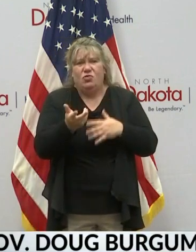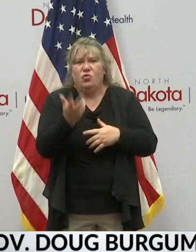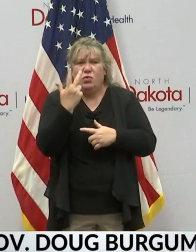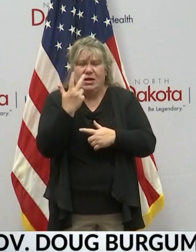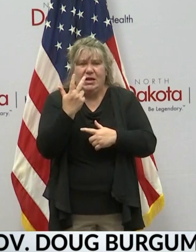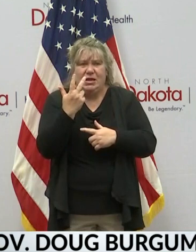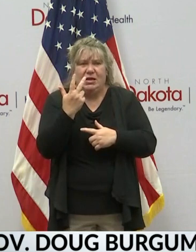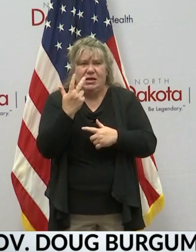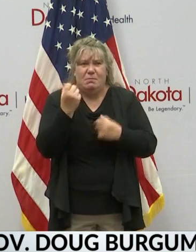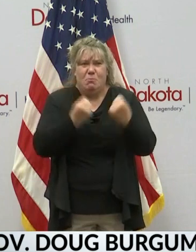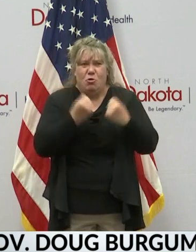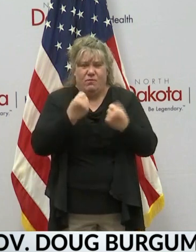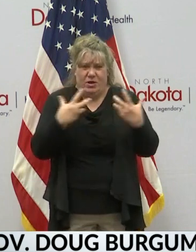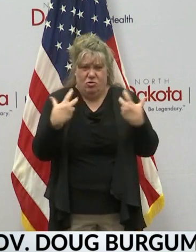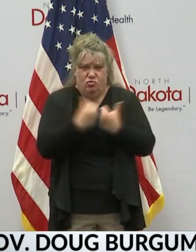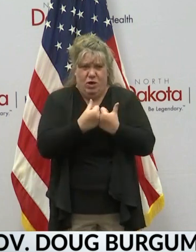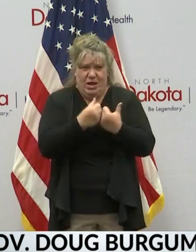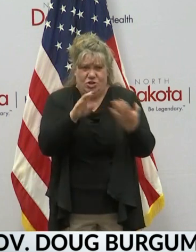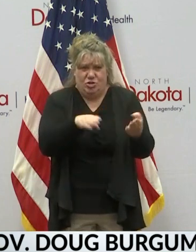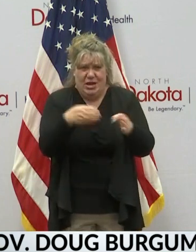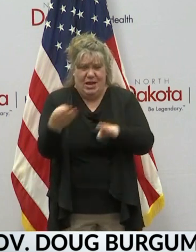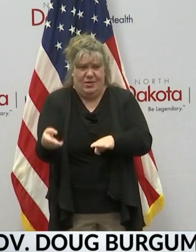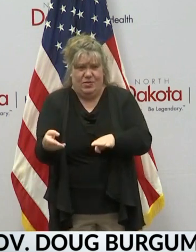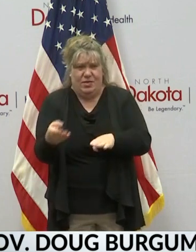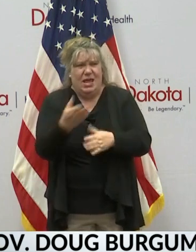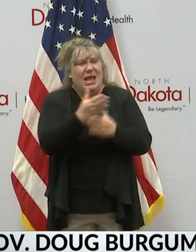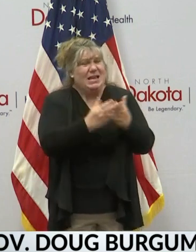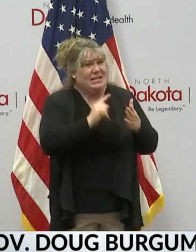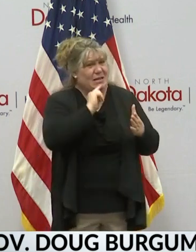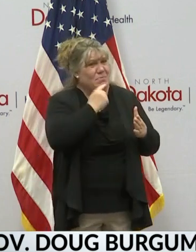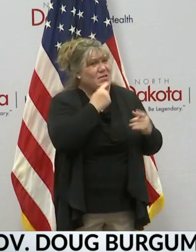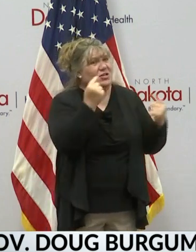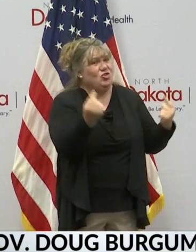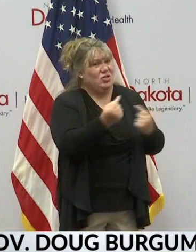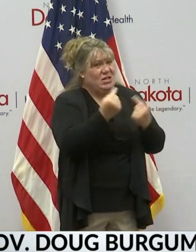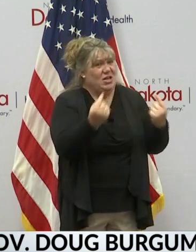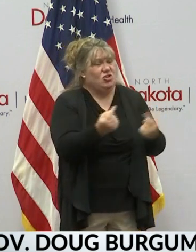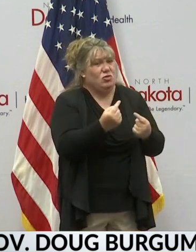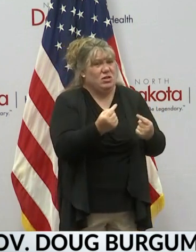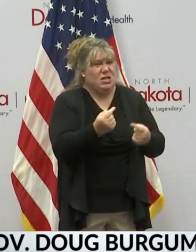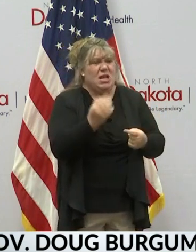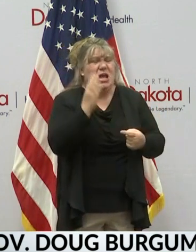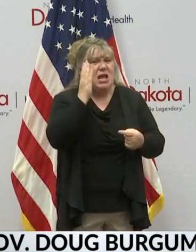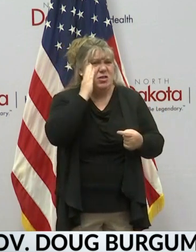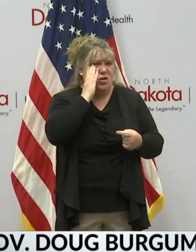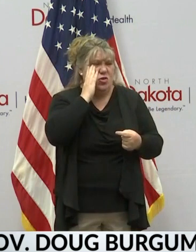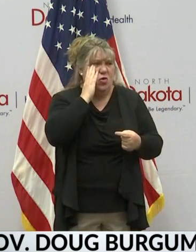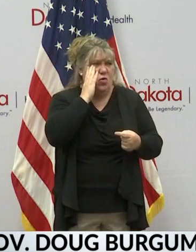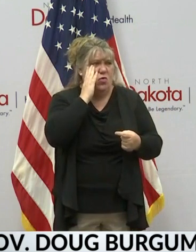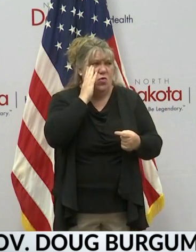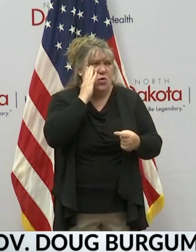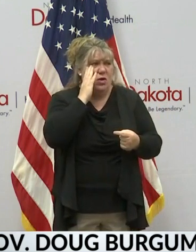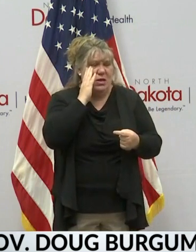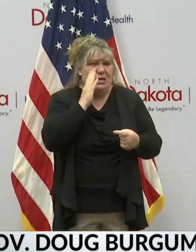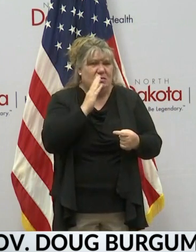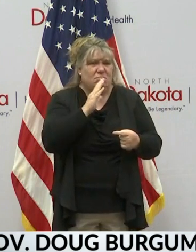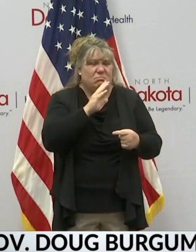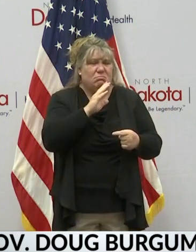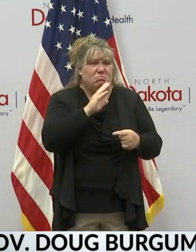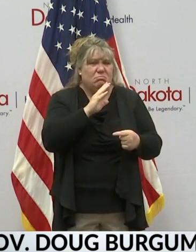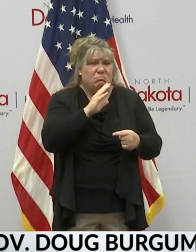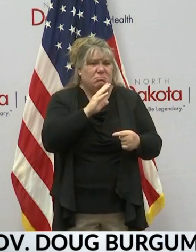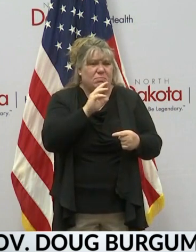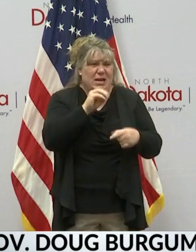3 motor vehicle crash deaths and some other serious injuries, which, as you know, has been reported recently. And again, our